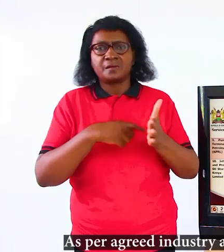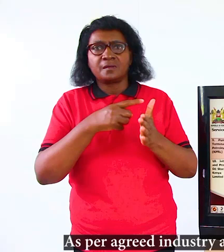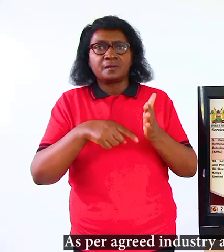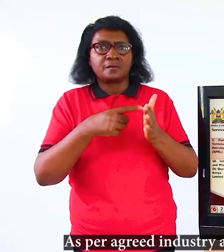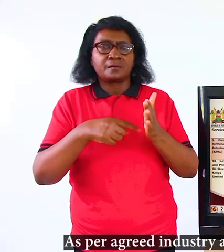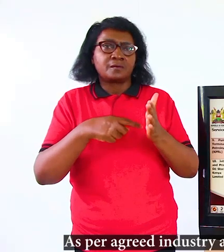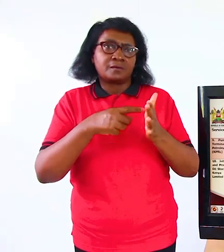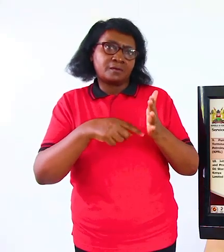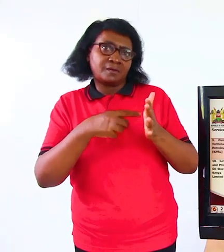transfer window.